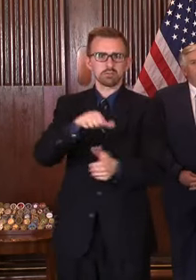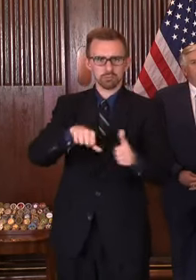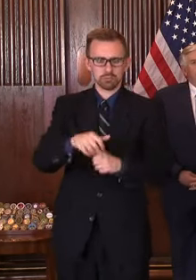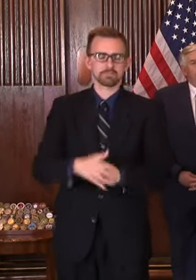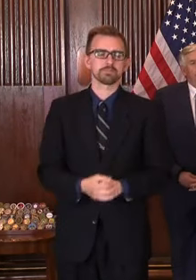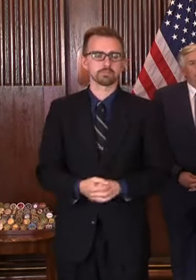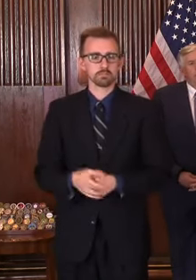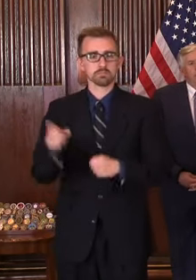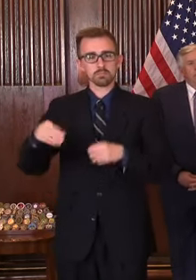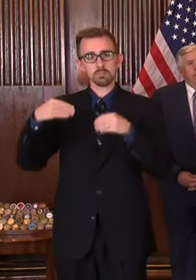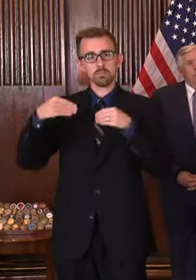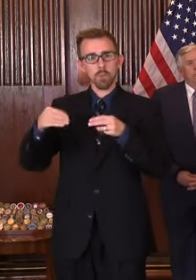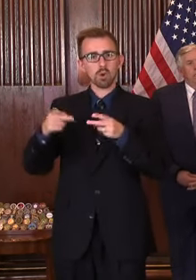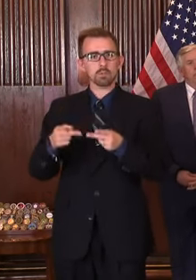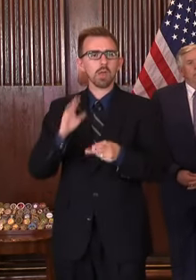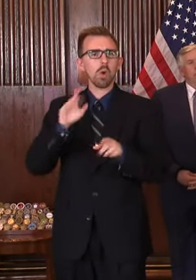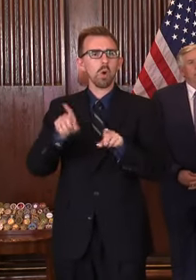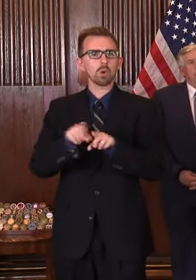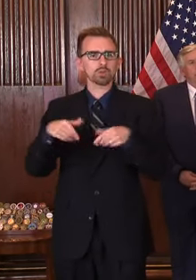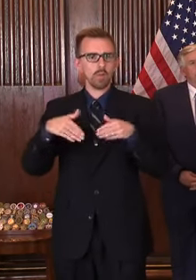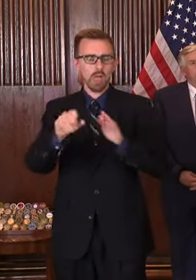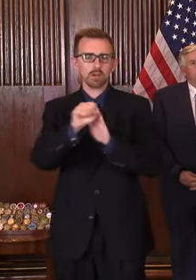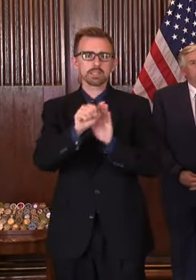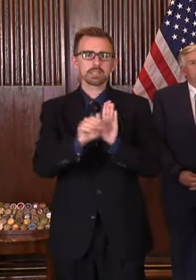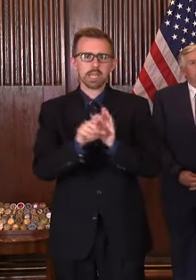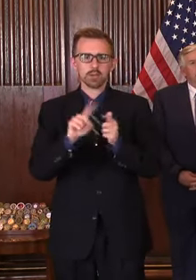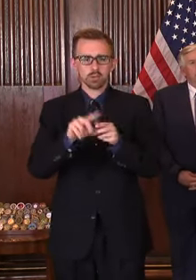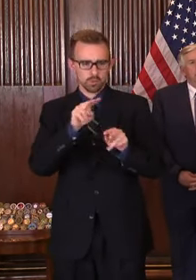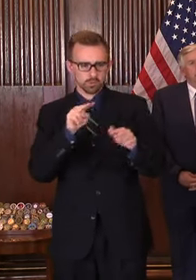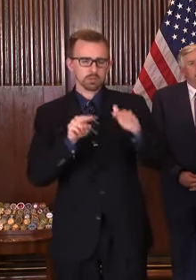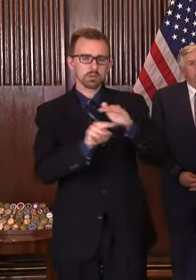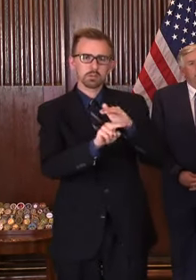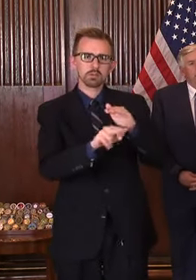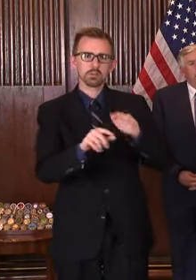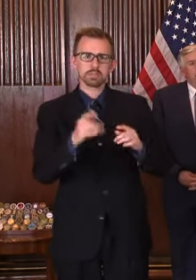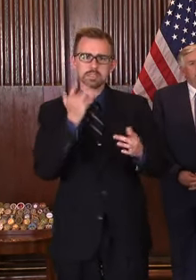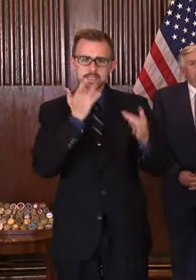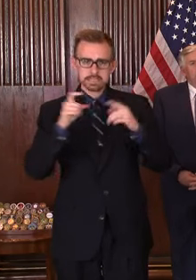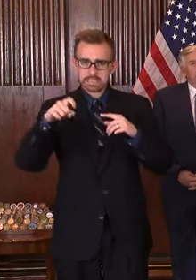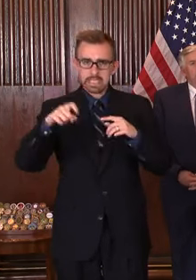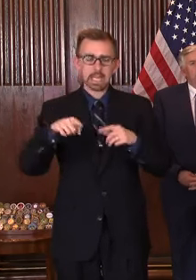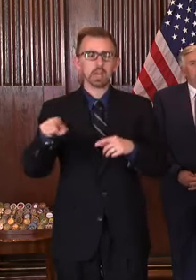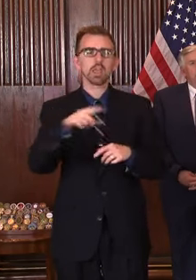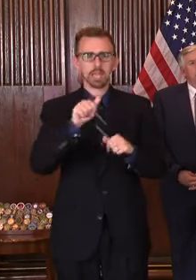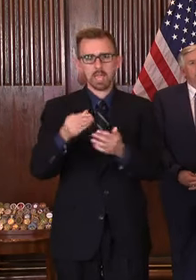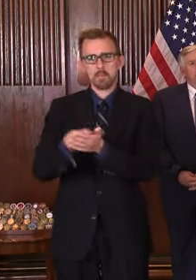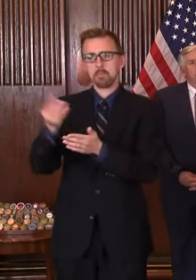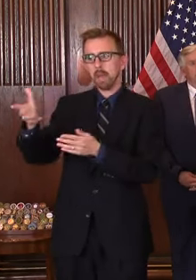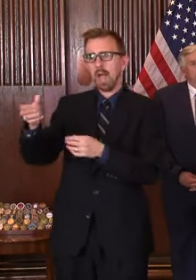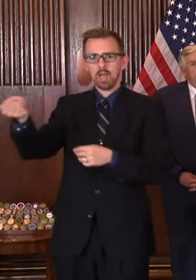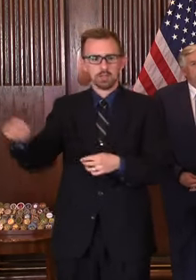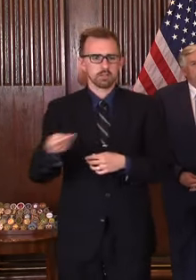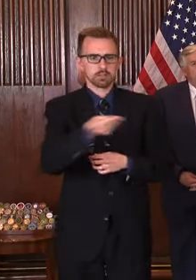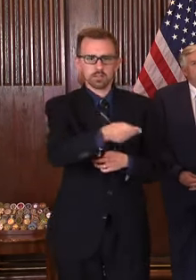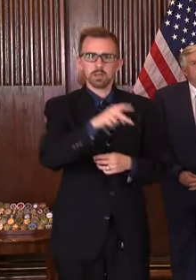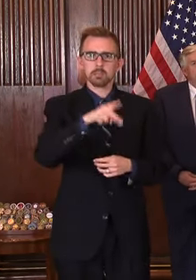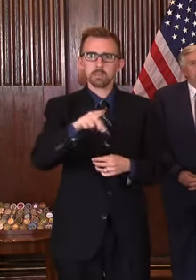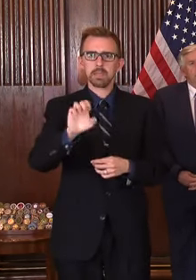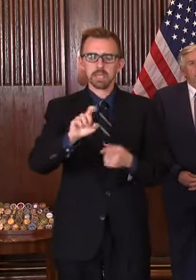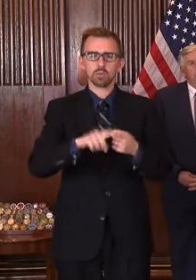marketplace will also help the state to project those critical shortages and, where necessary, purchase and distribute PPE